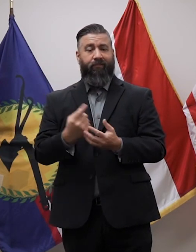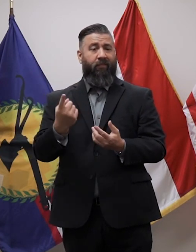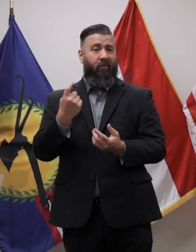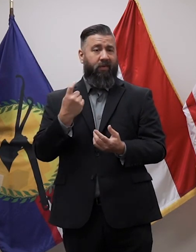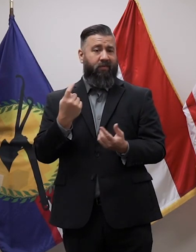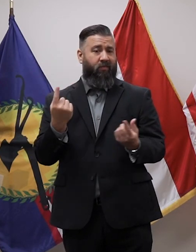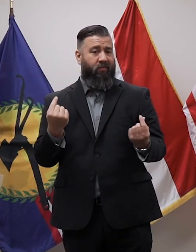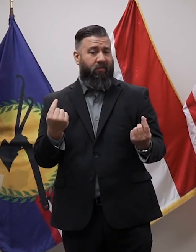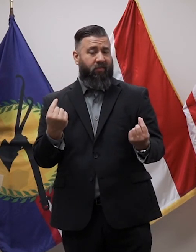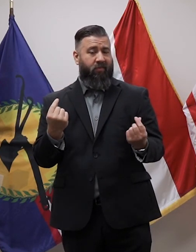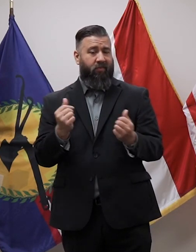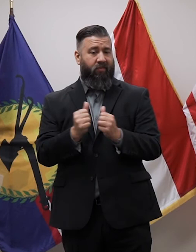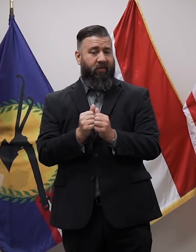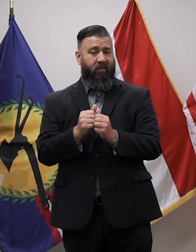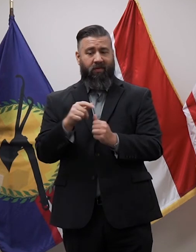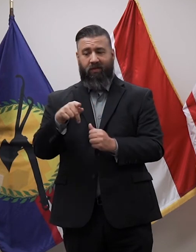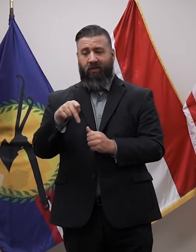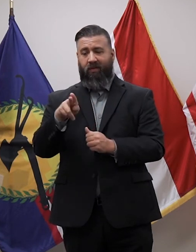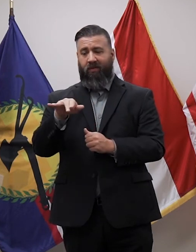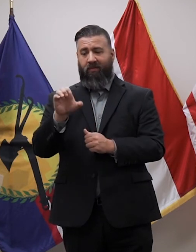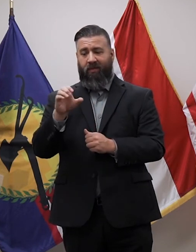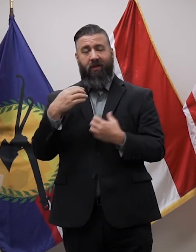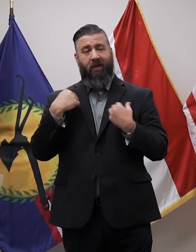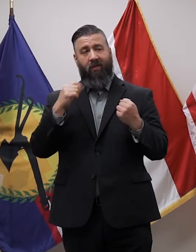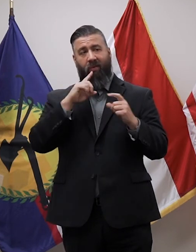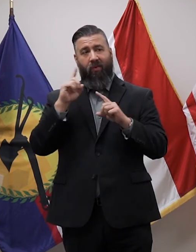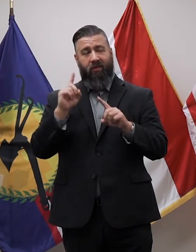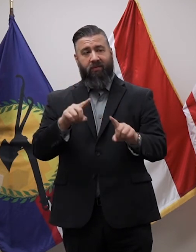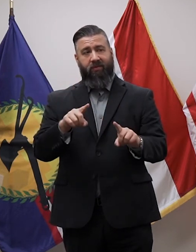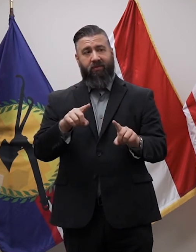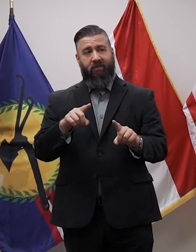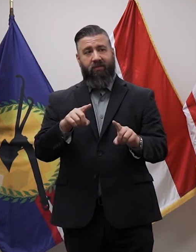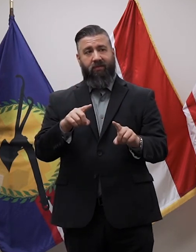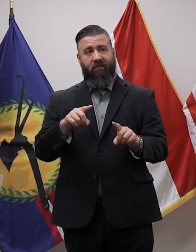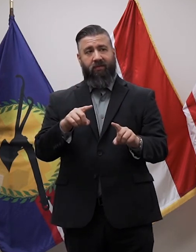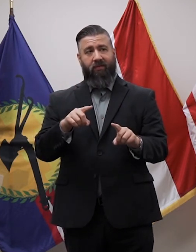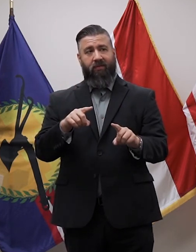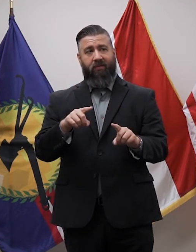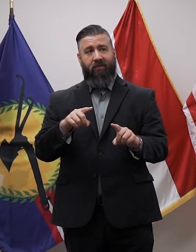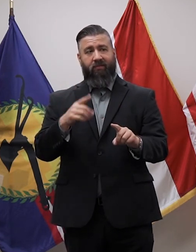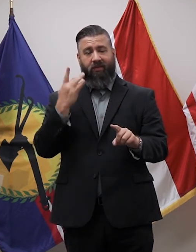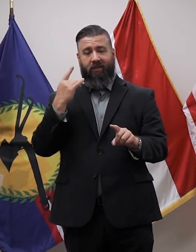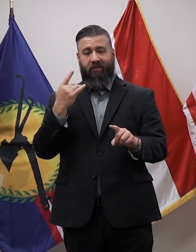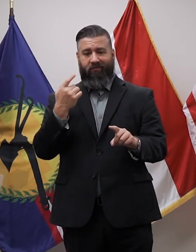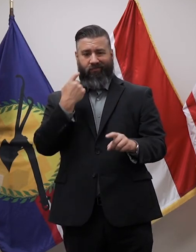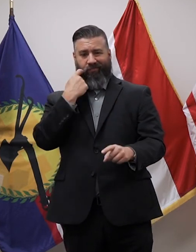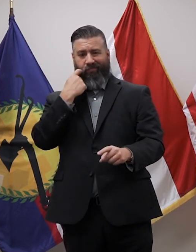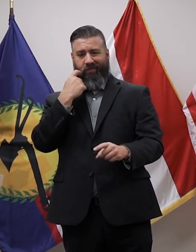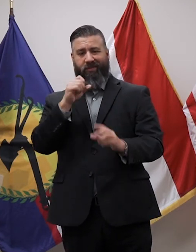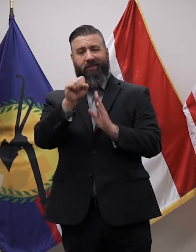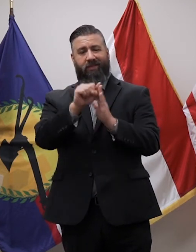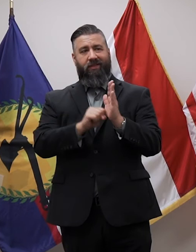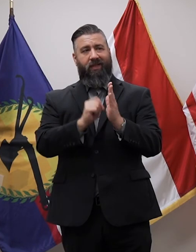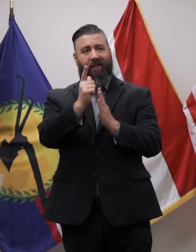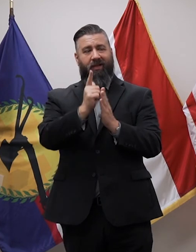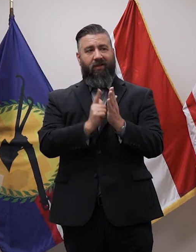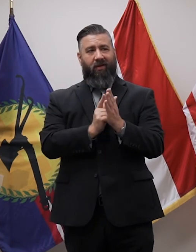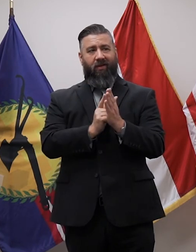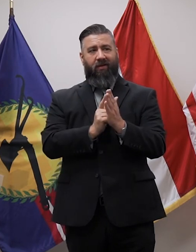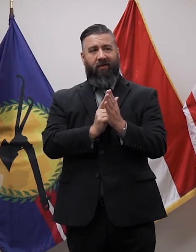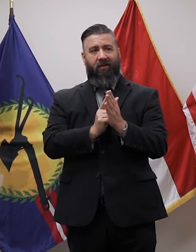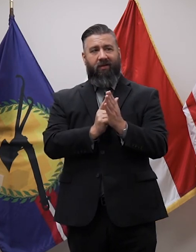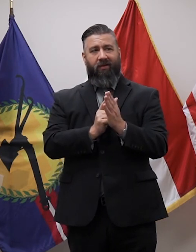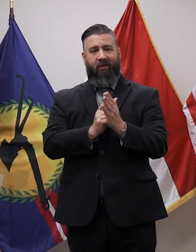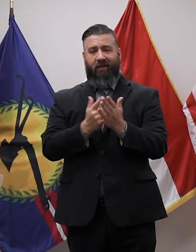we do with public health orders in the presence of recent state litigation that is mired in the